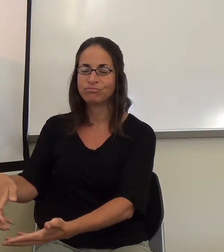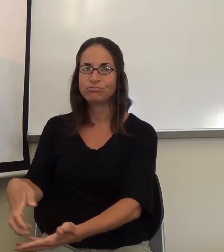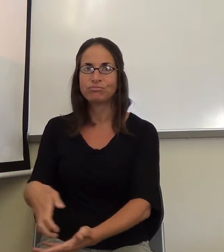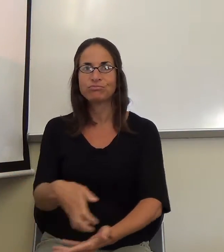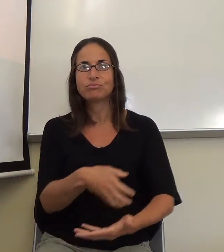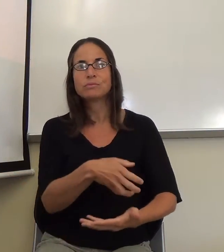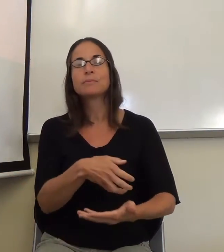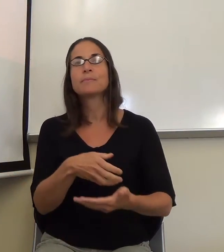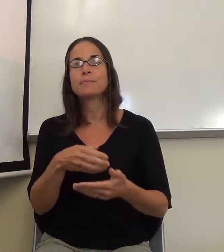okay?